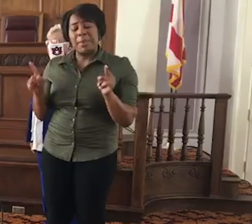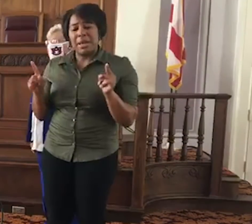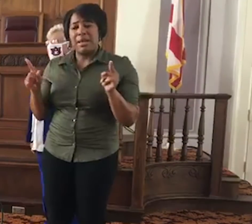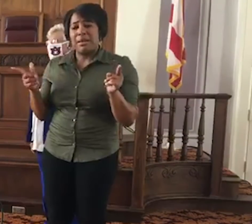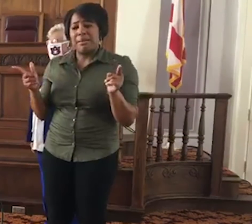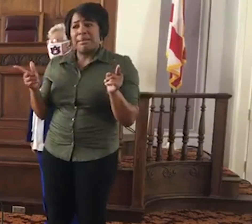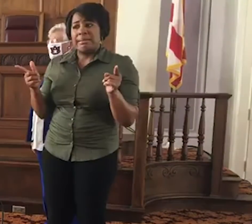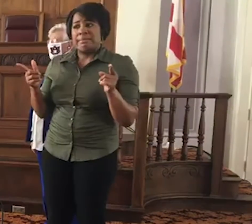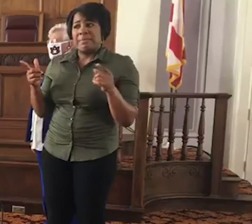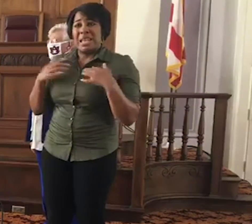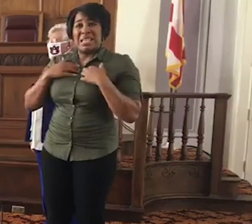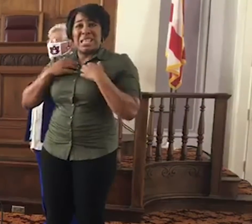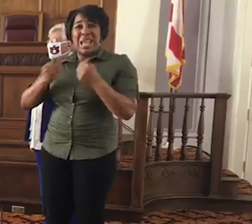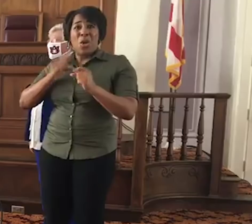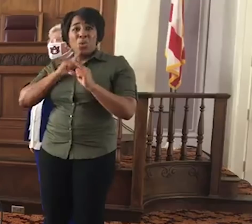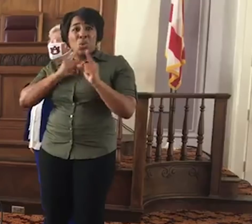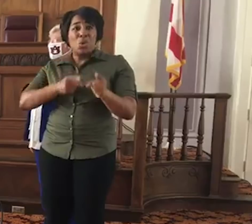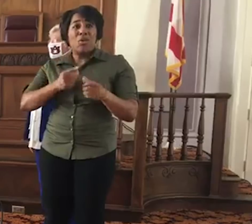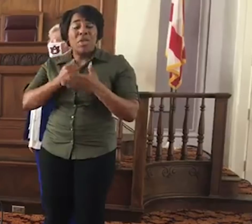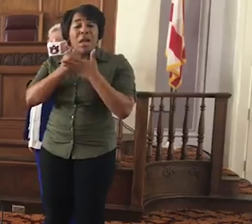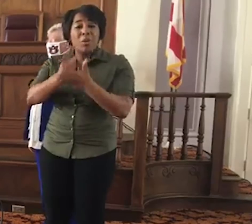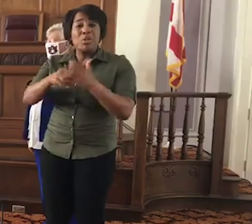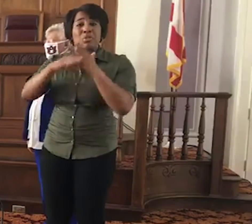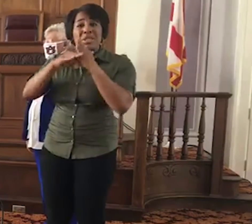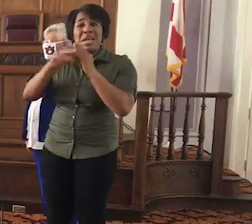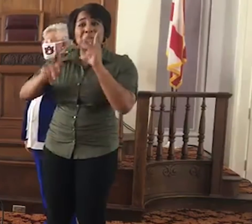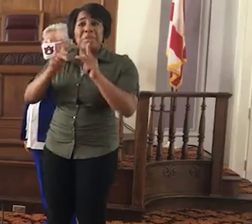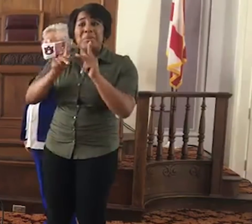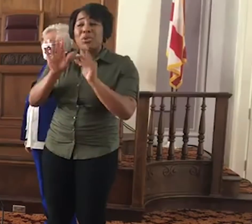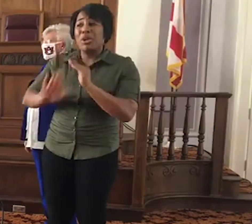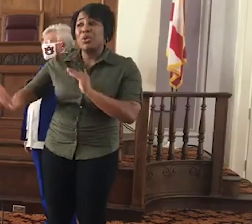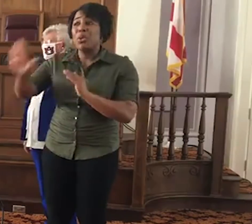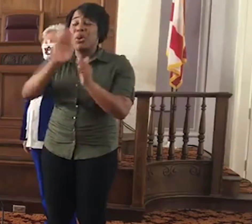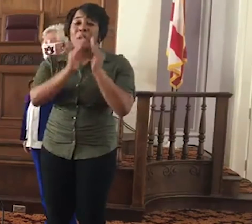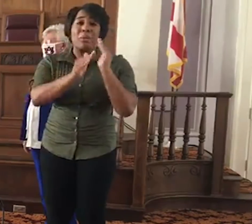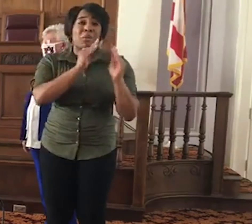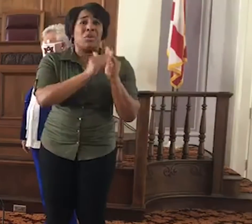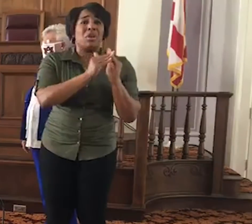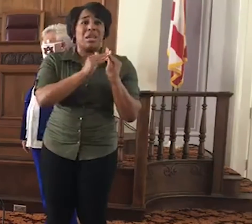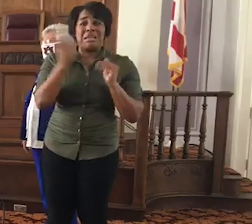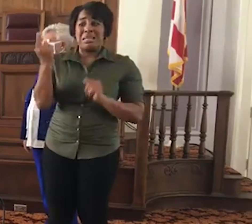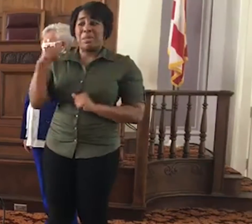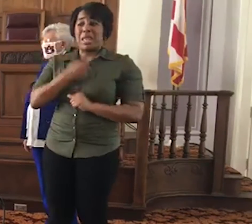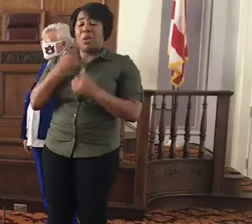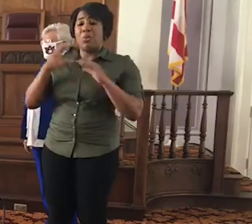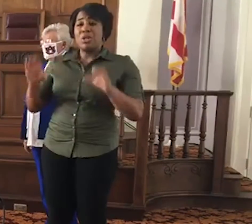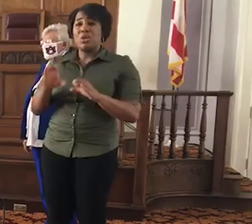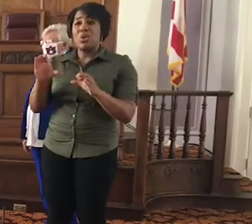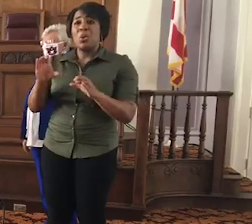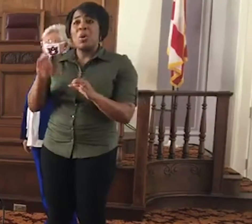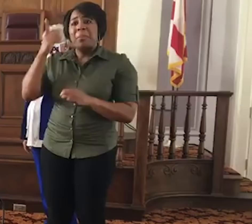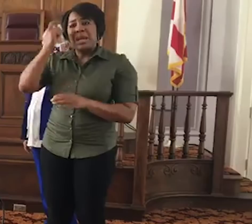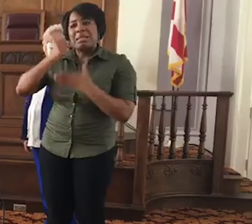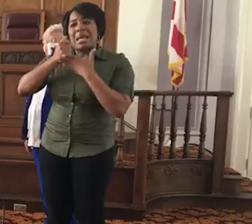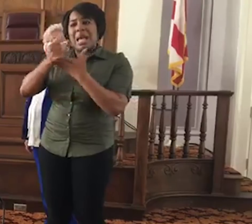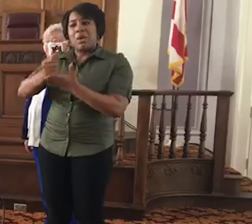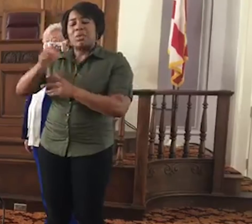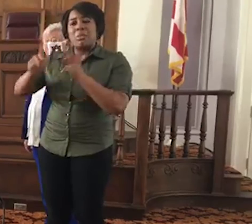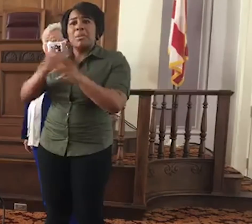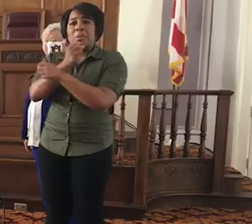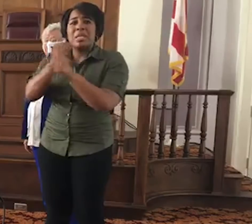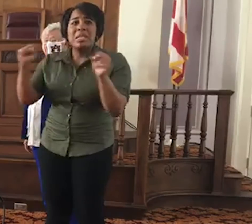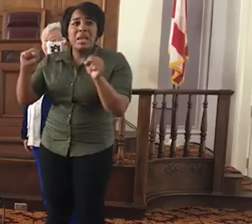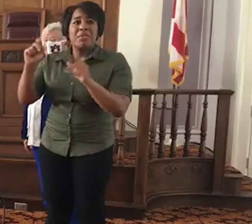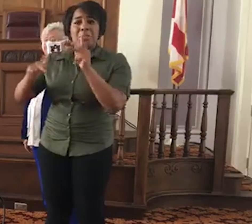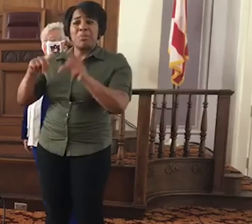is a health order that protects the people around you. This is something that we do because it keeps other people safe, those people that we know